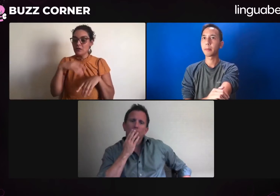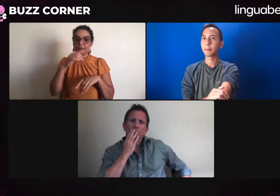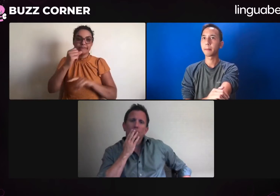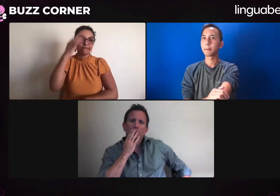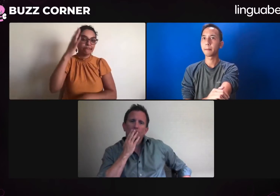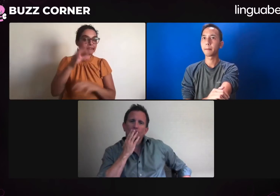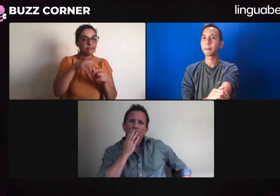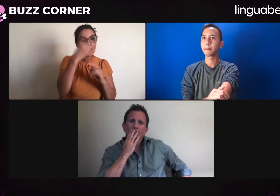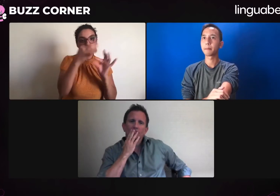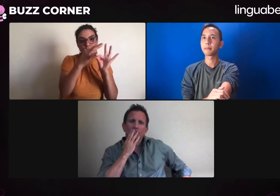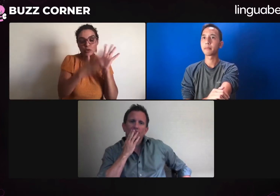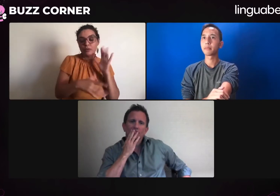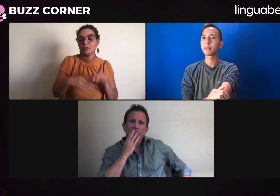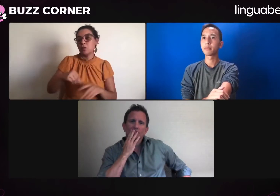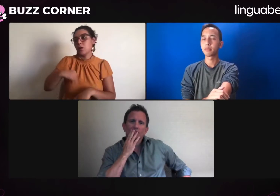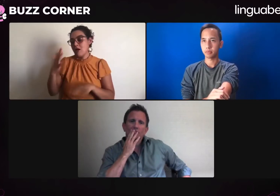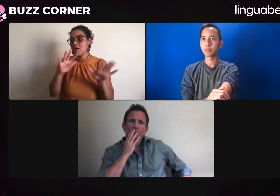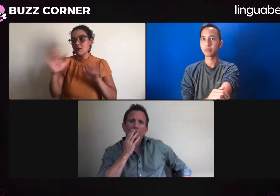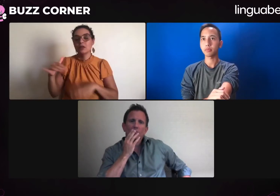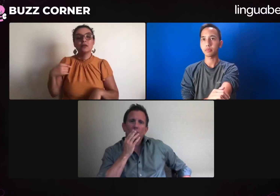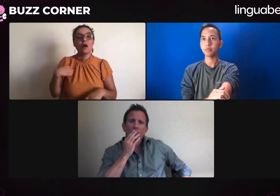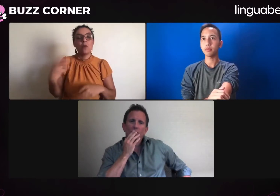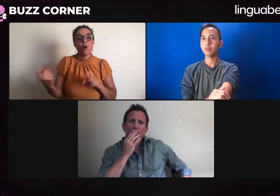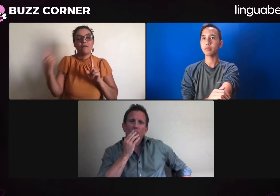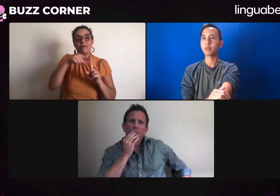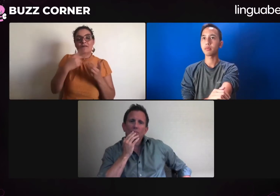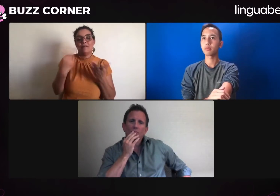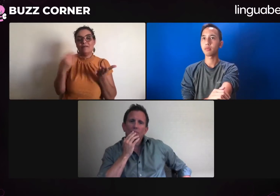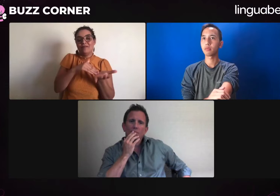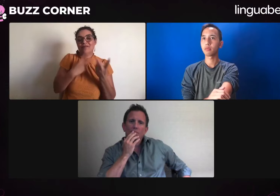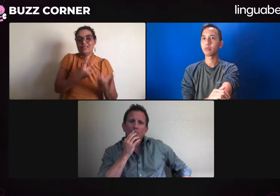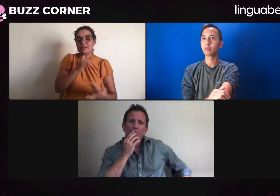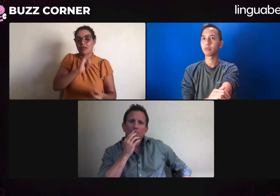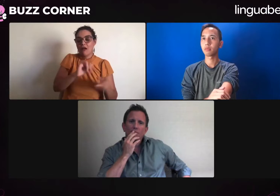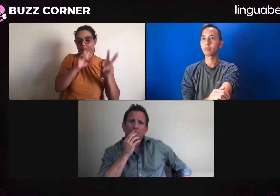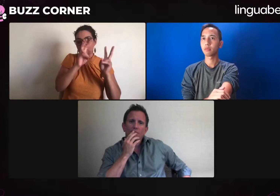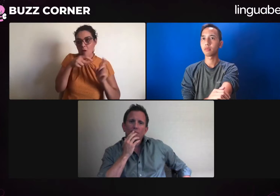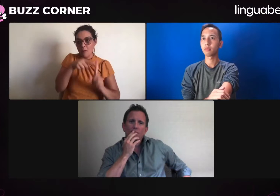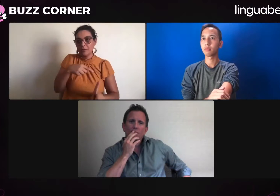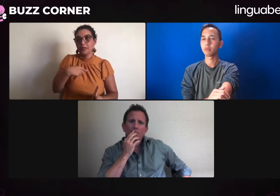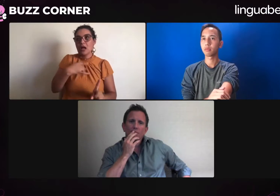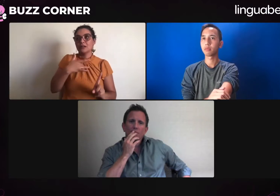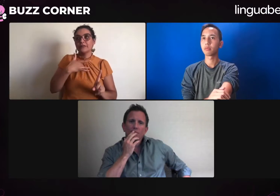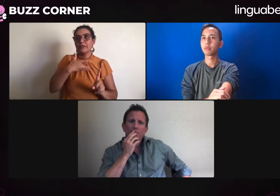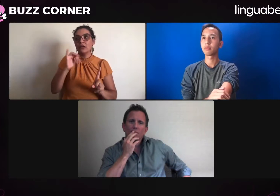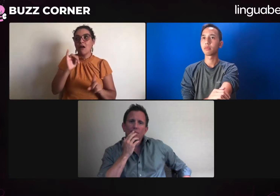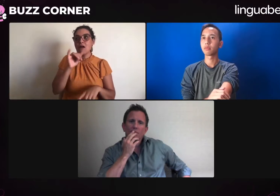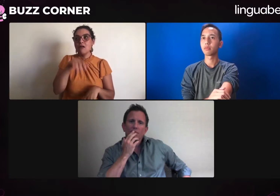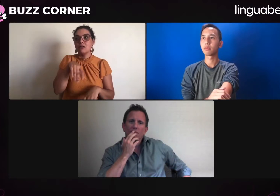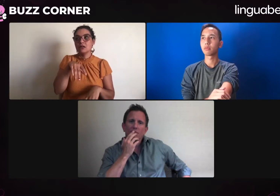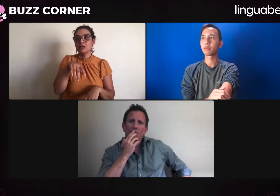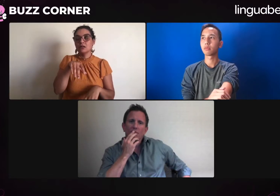the original comment that we talked about, having more a harsher reaction